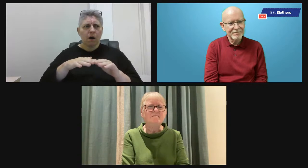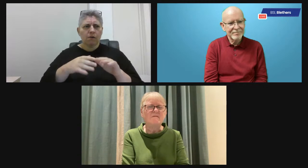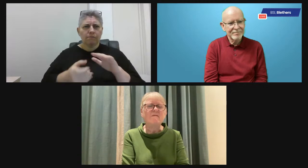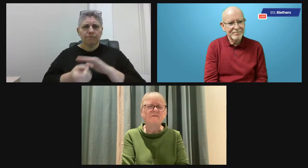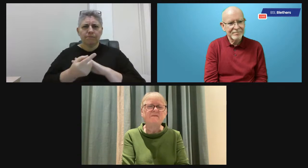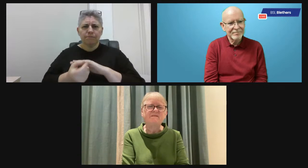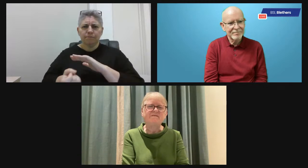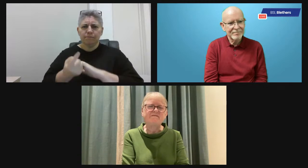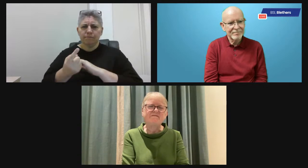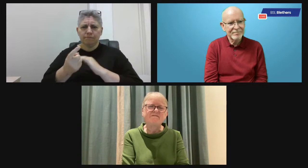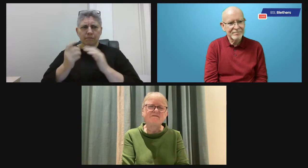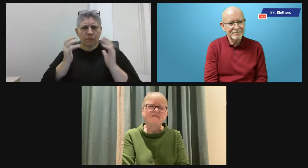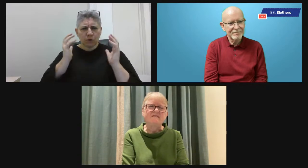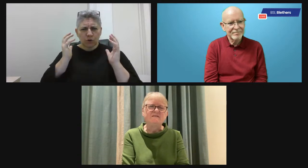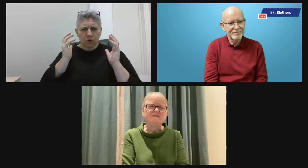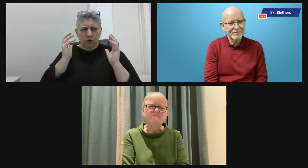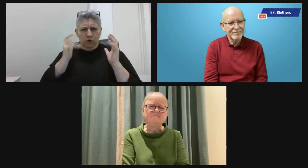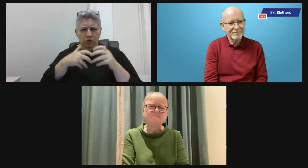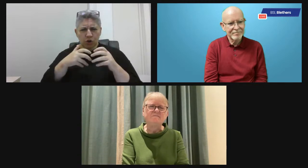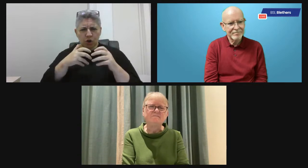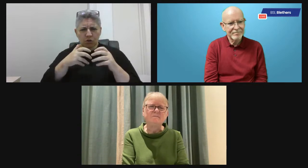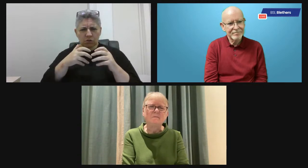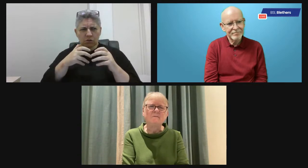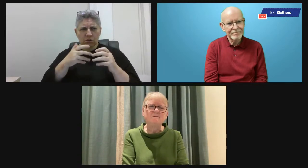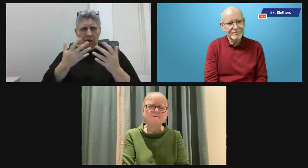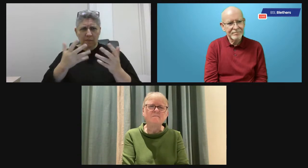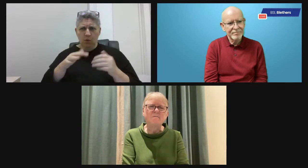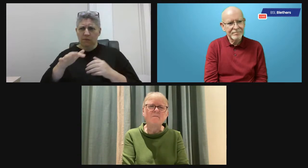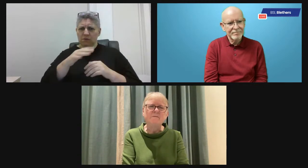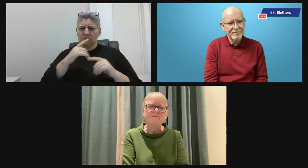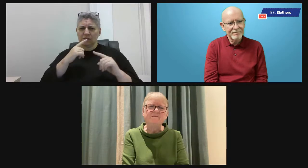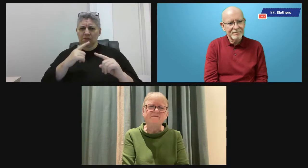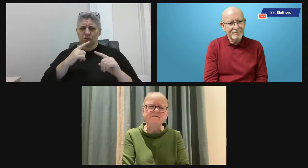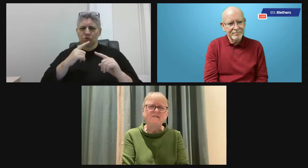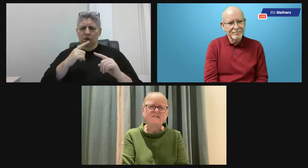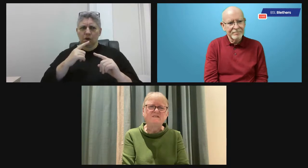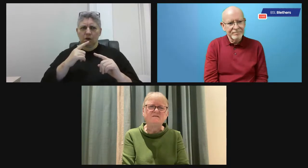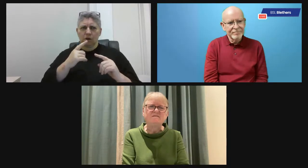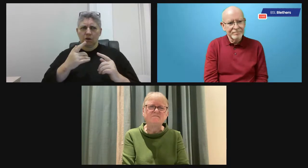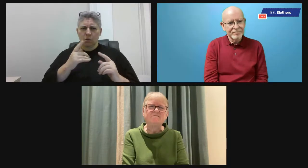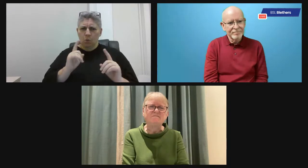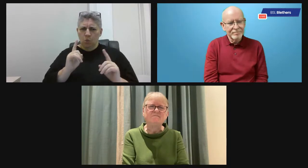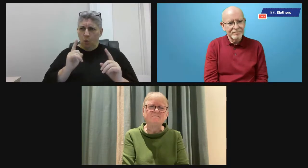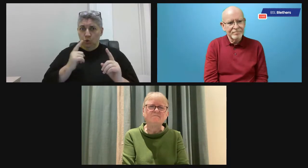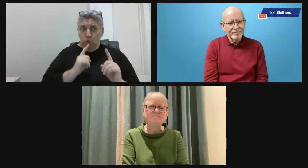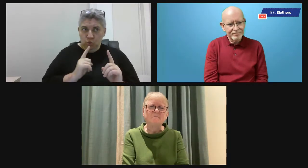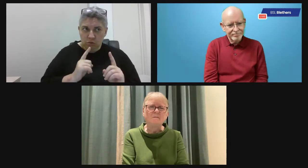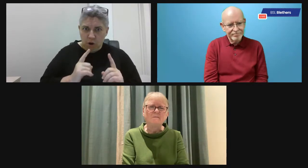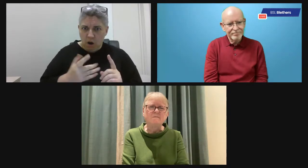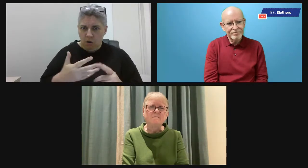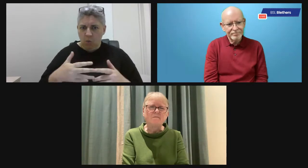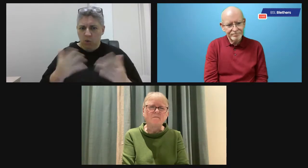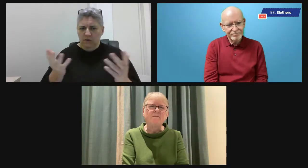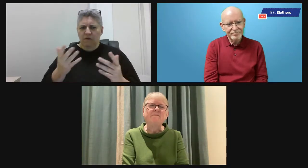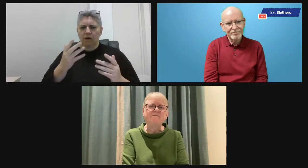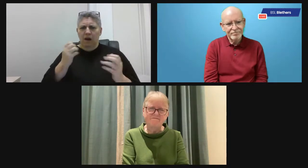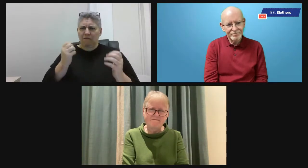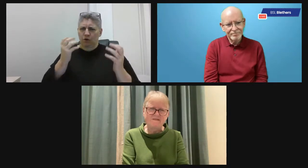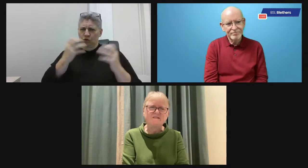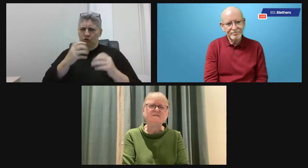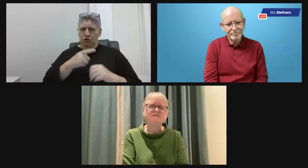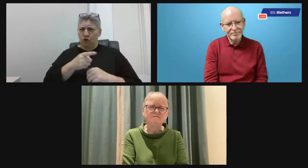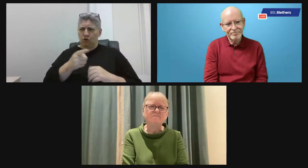you. Has there been any sort of maybe common issues that seem to be pertinent